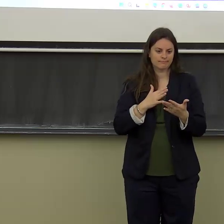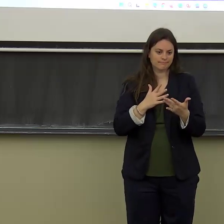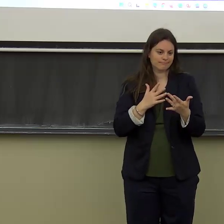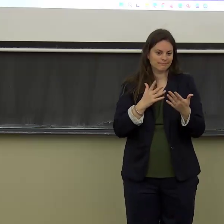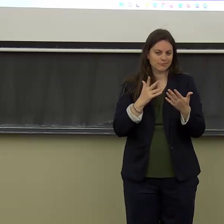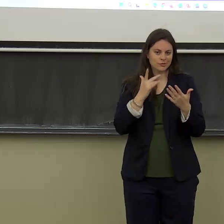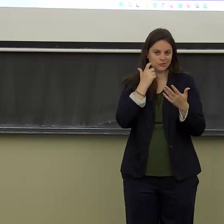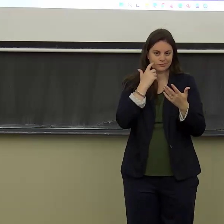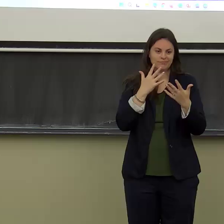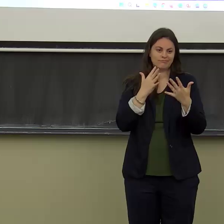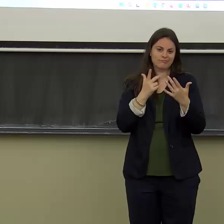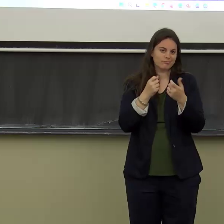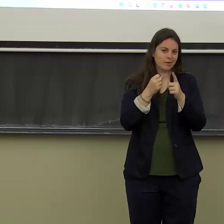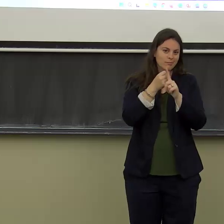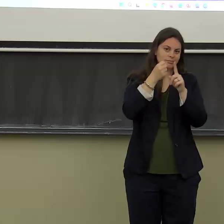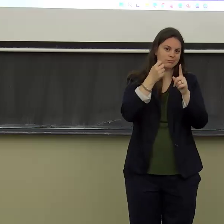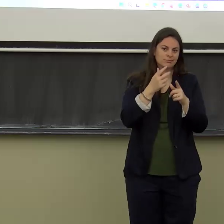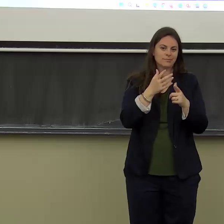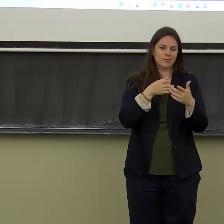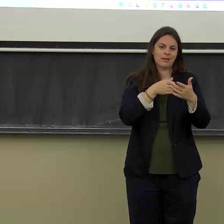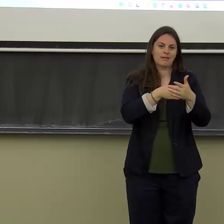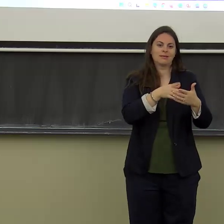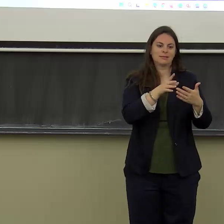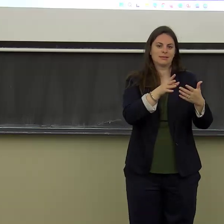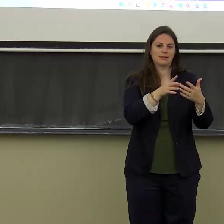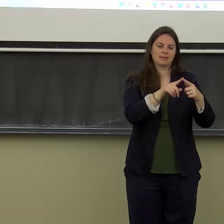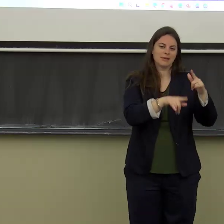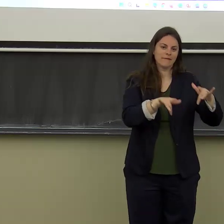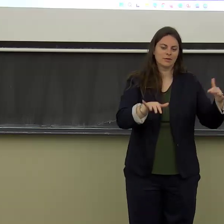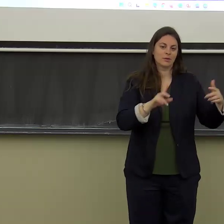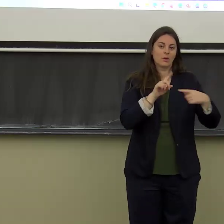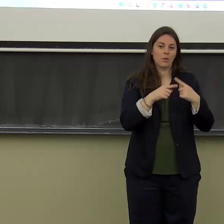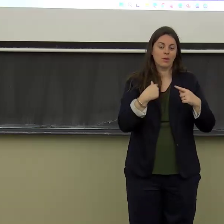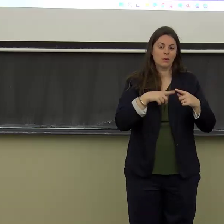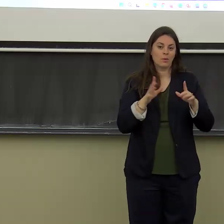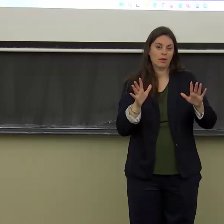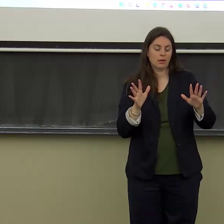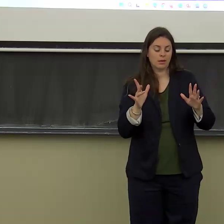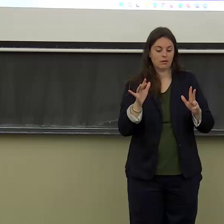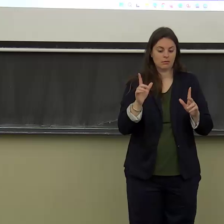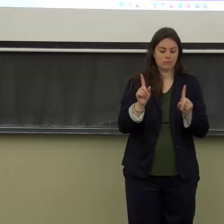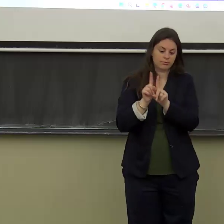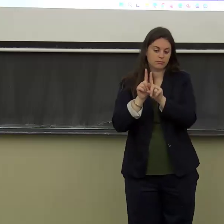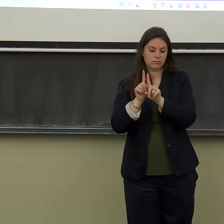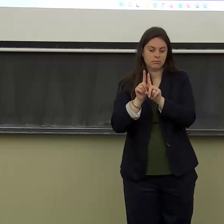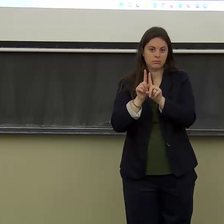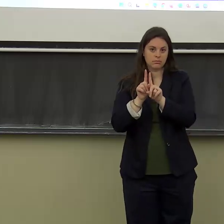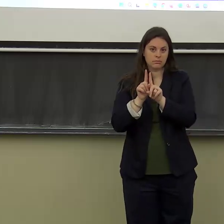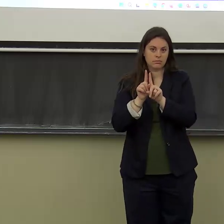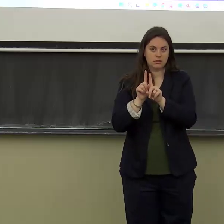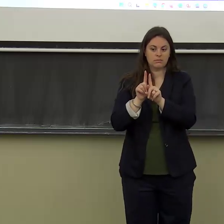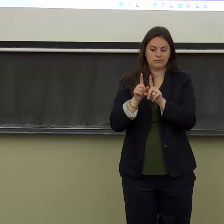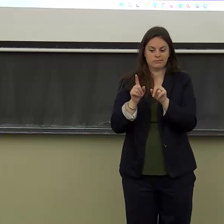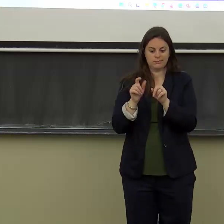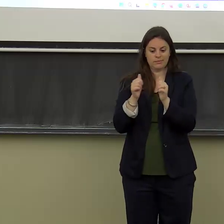that, and when we bump up against diversity, and that's a challenge, but it's also an opportunity,